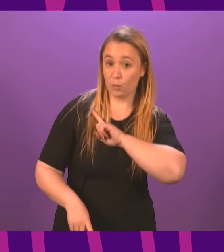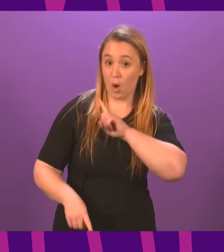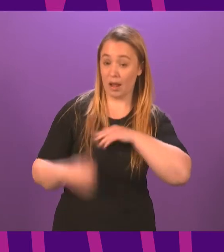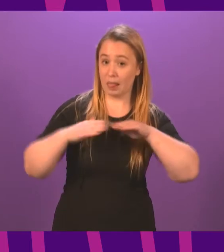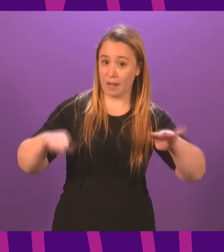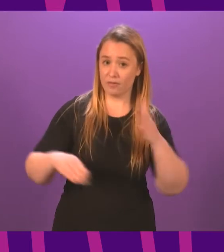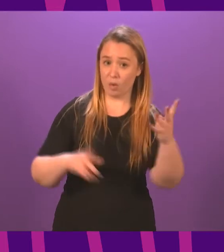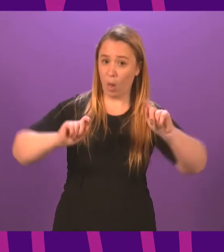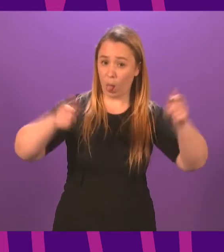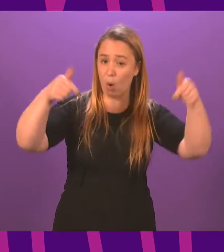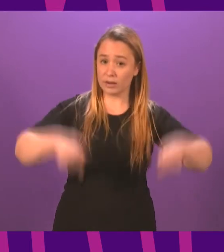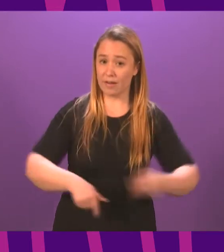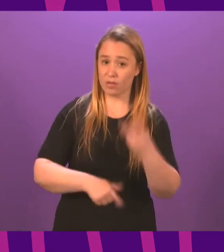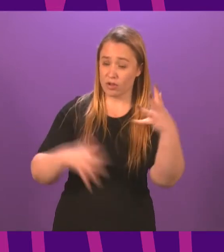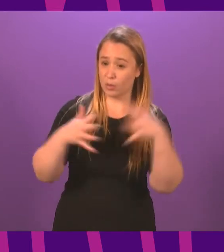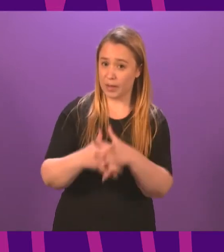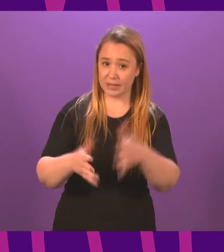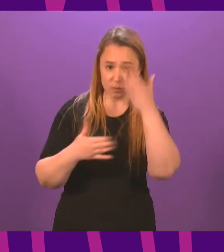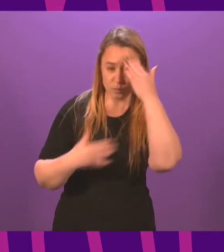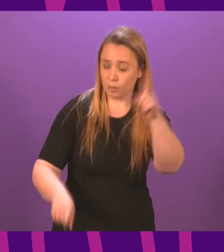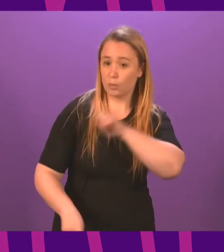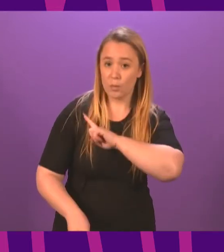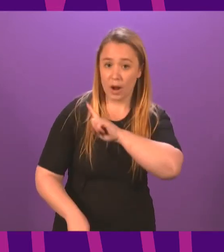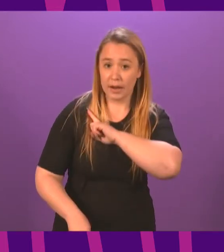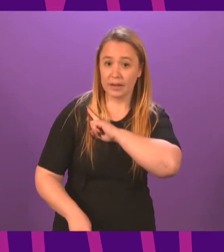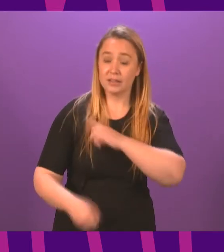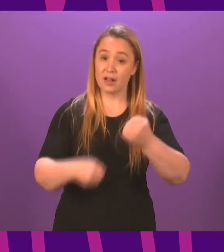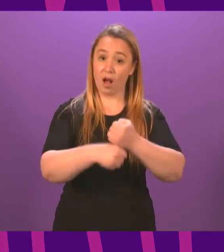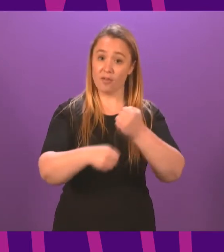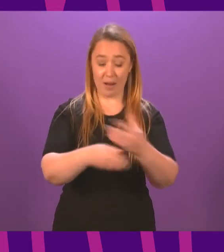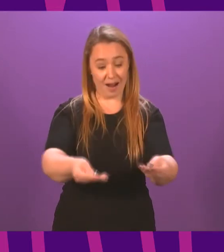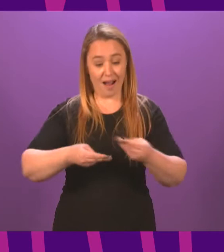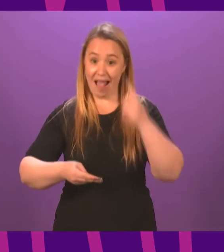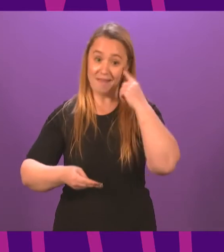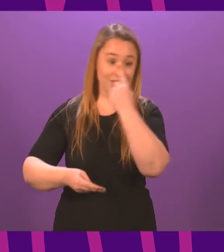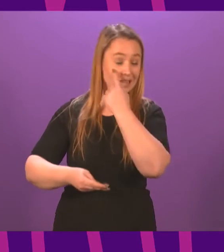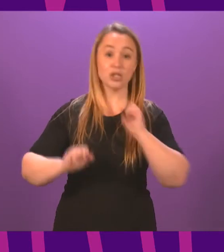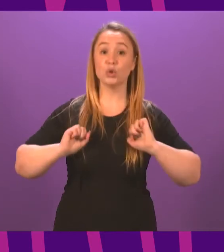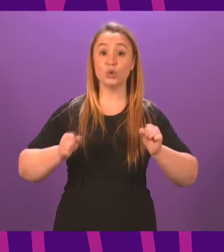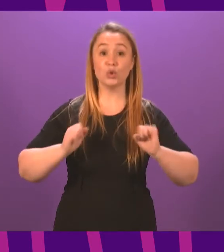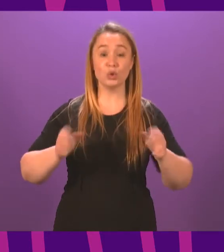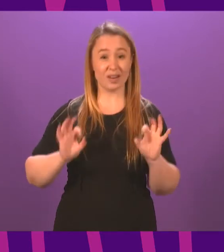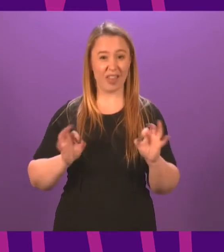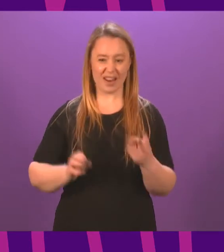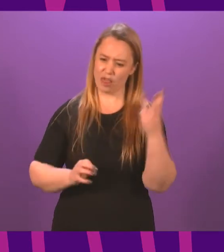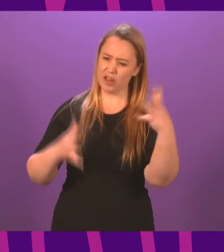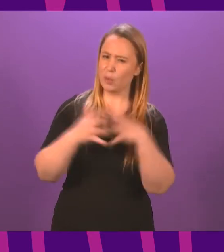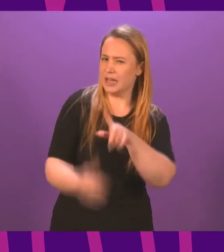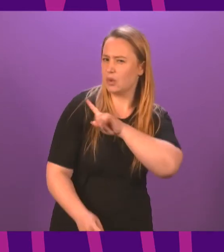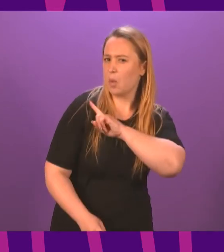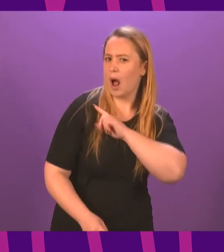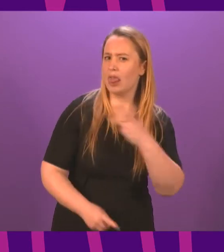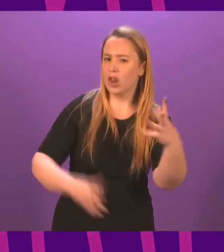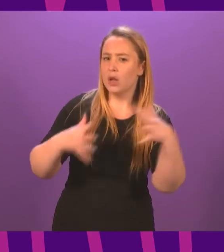level 4 lockdown for 3 weeks, and the Scottish Government has not shared any evidence as to why that particular length of time is required. And I wonder if they